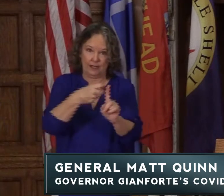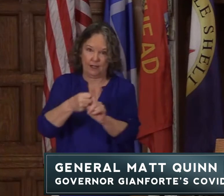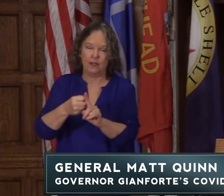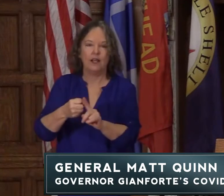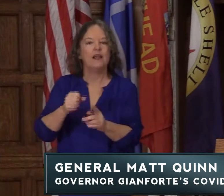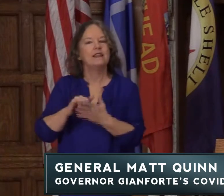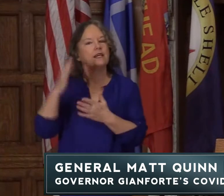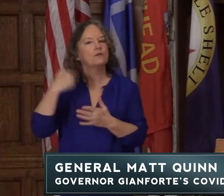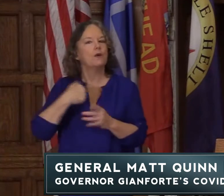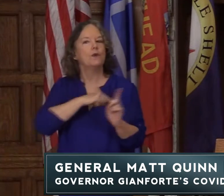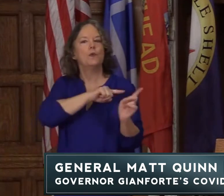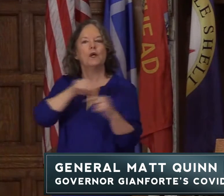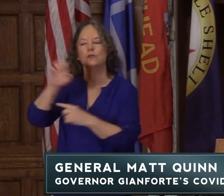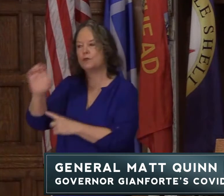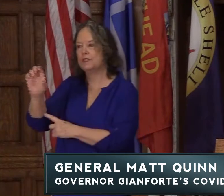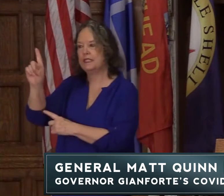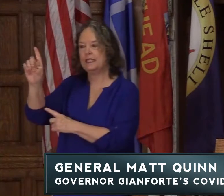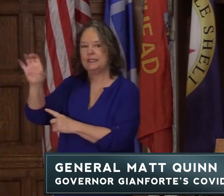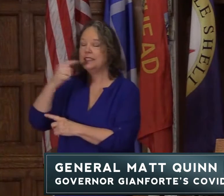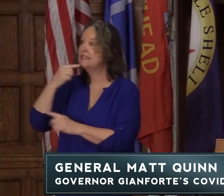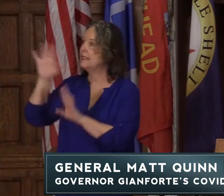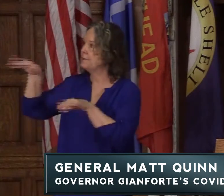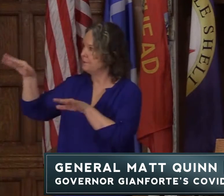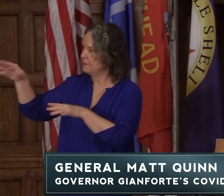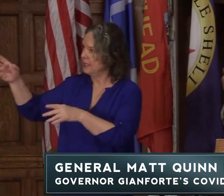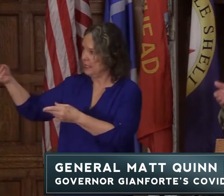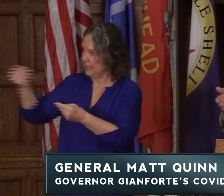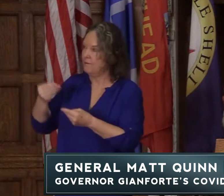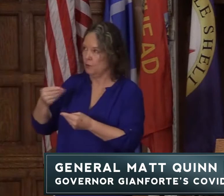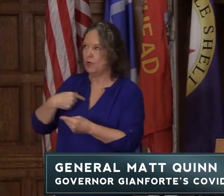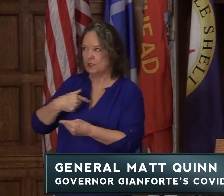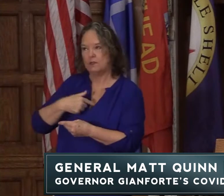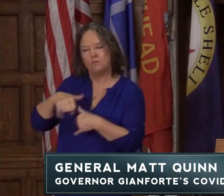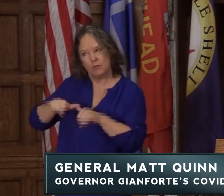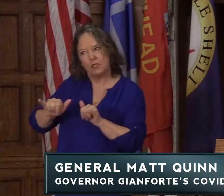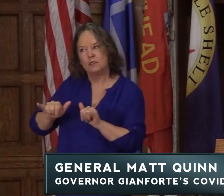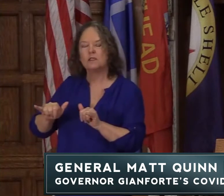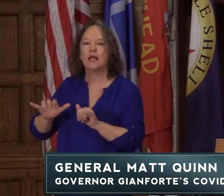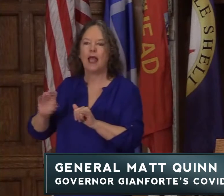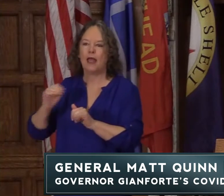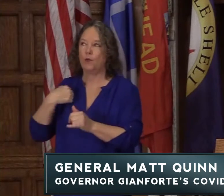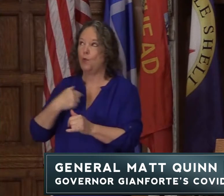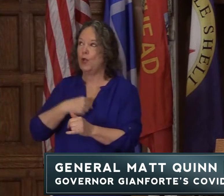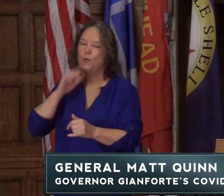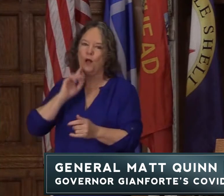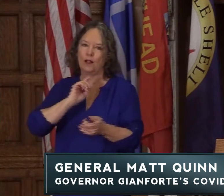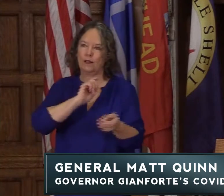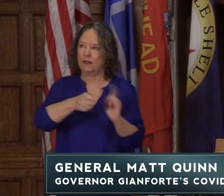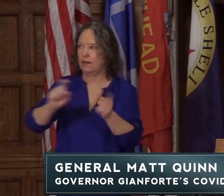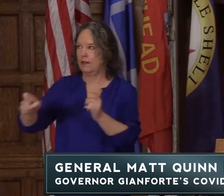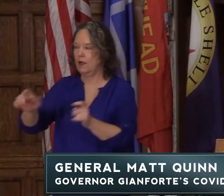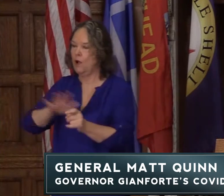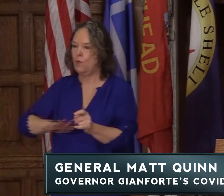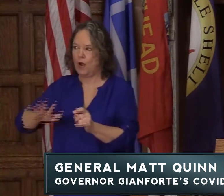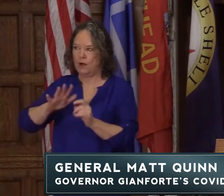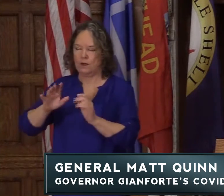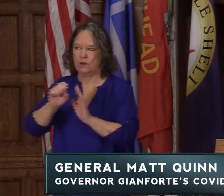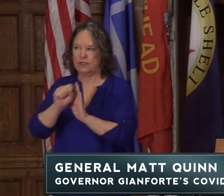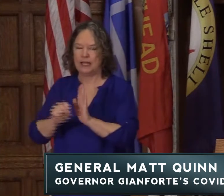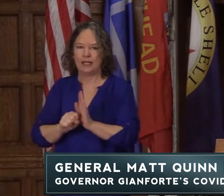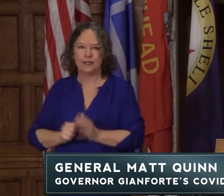and said we would like those redirected to Montana. And then we can direct those out into the communities across Montana. And